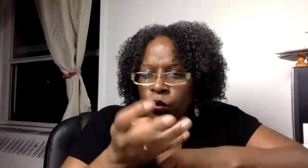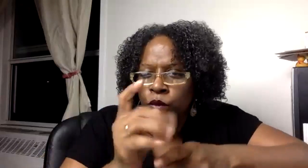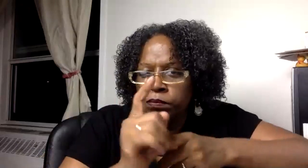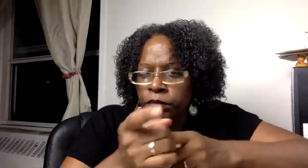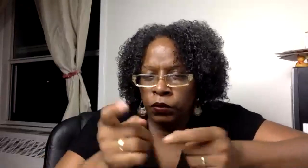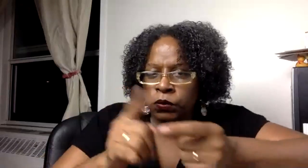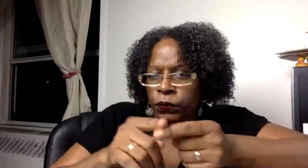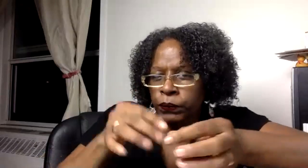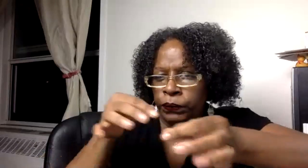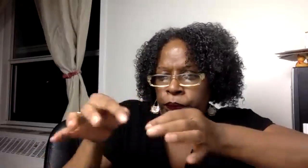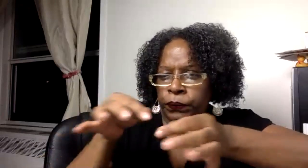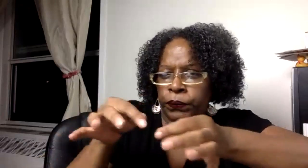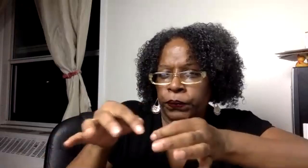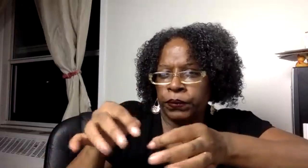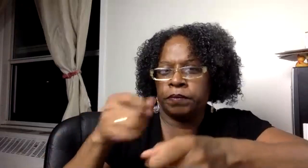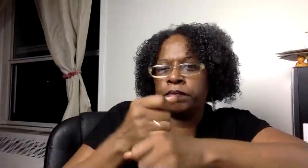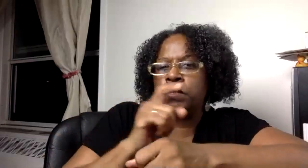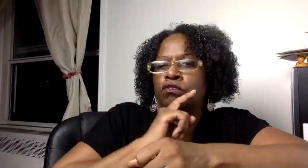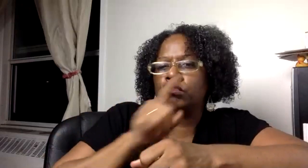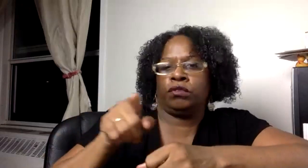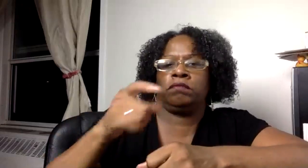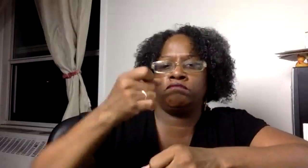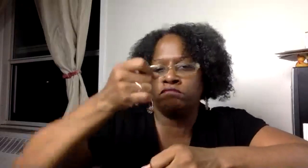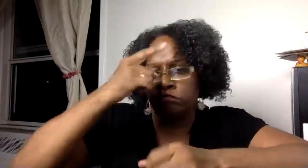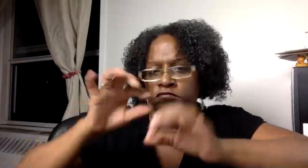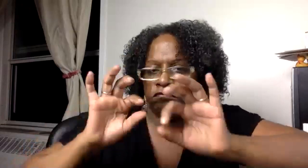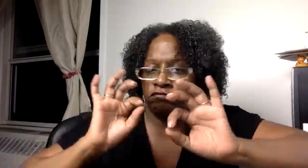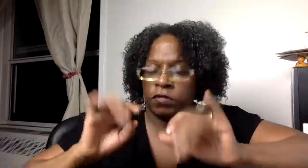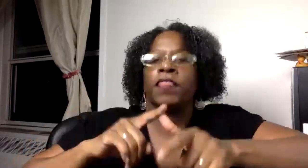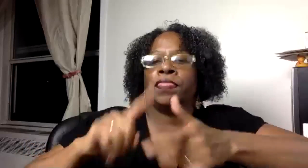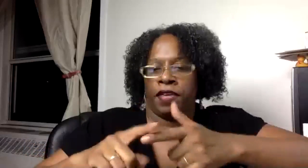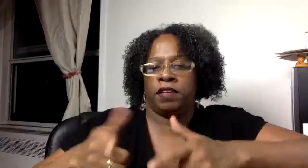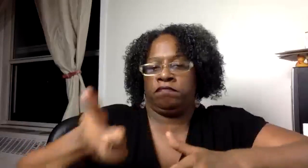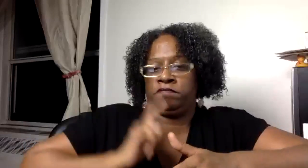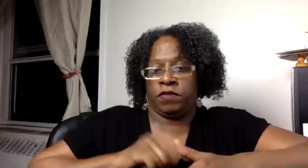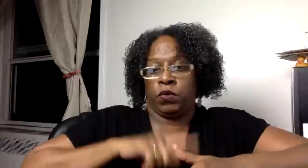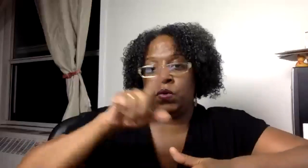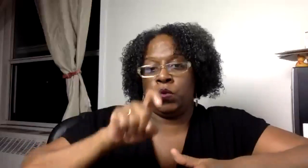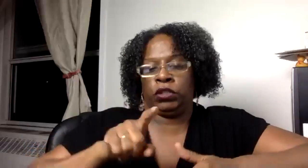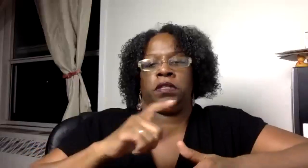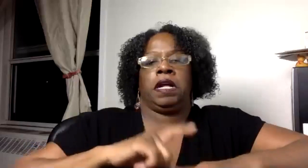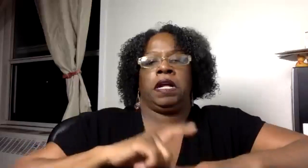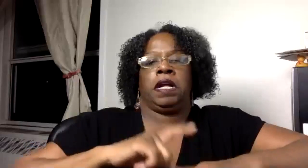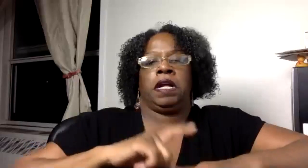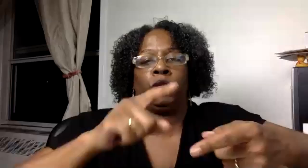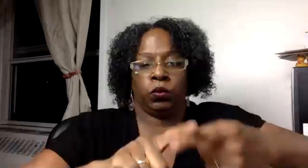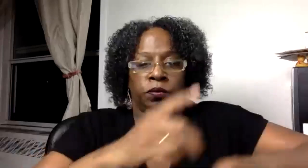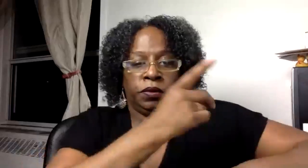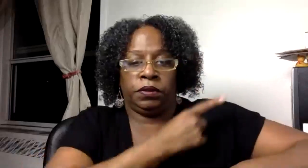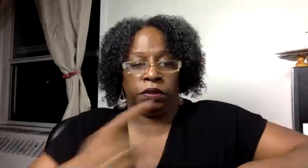tell us a story, just a few minutes, maybe explain. Let me get into this again. The question that went